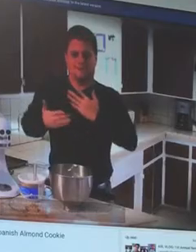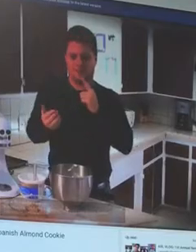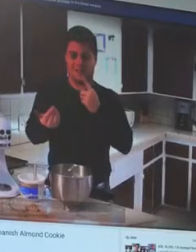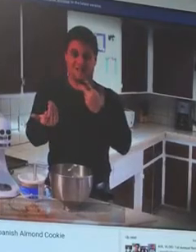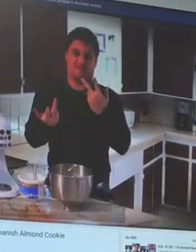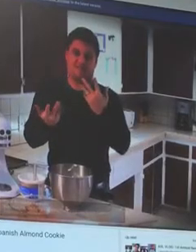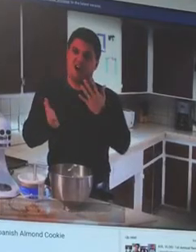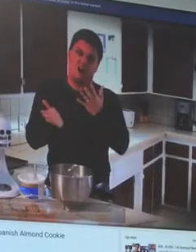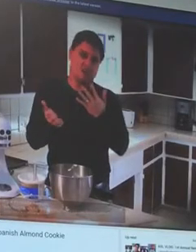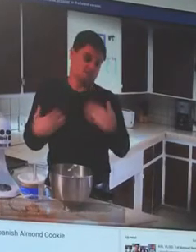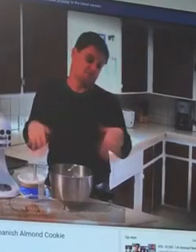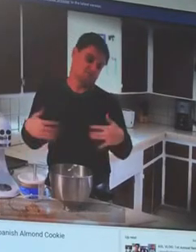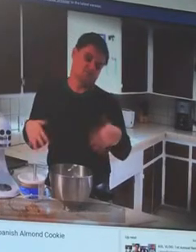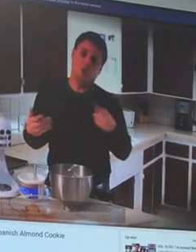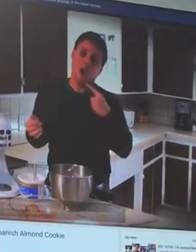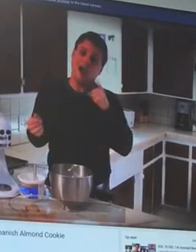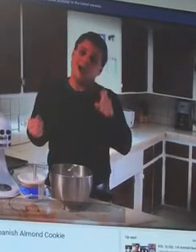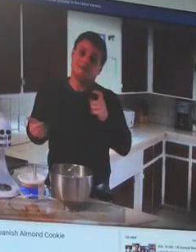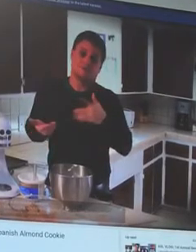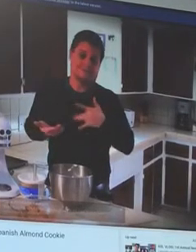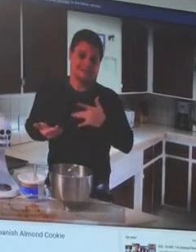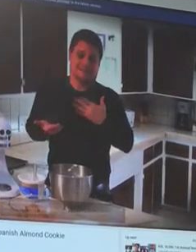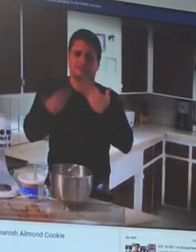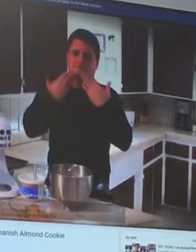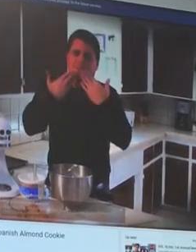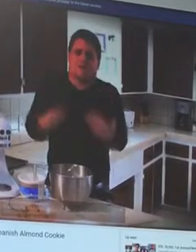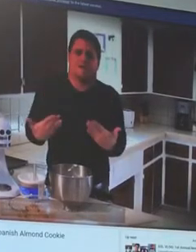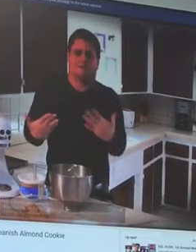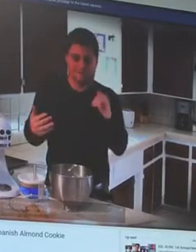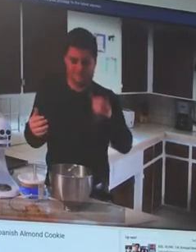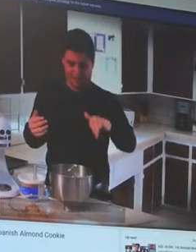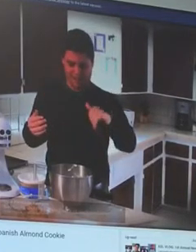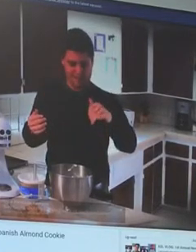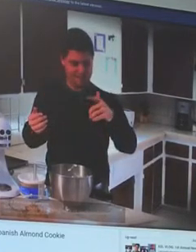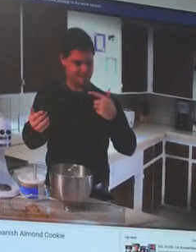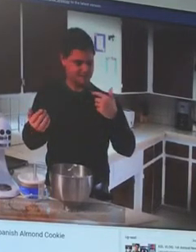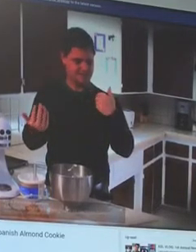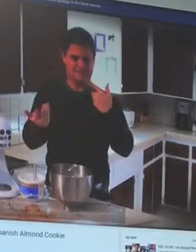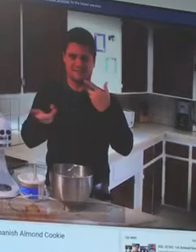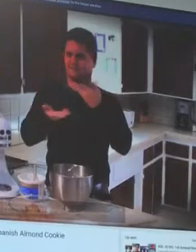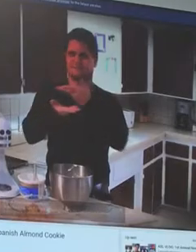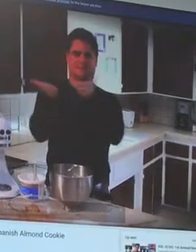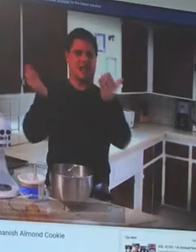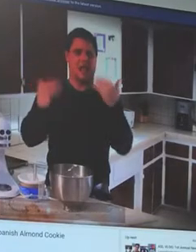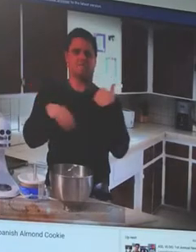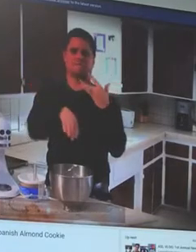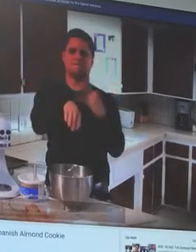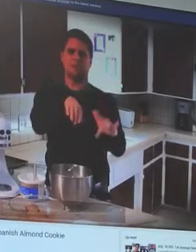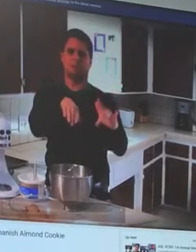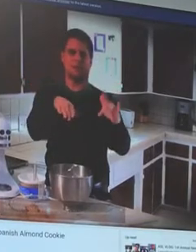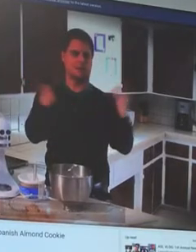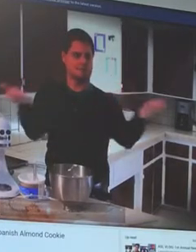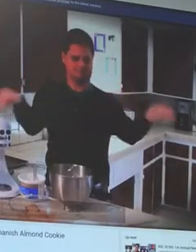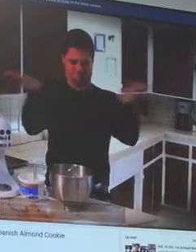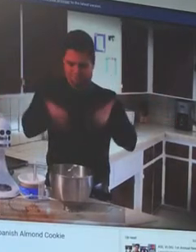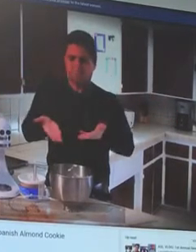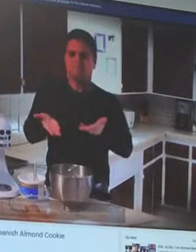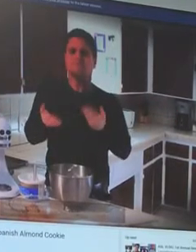And you know, all of these smells just really make me grateful to be here in this kitchen with these quality ingredients, making this